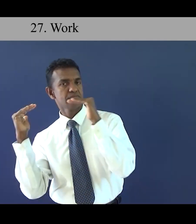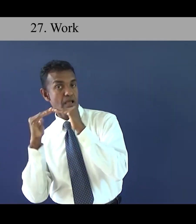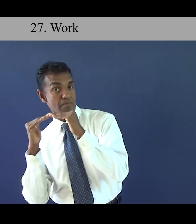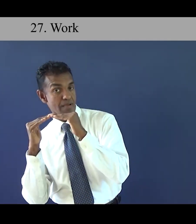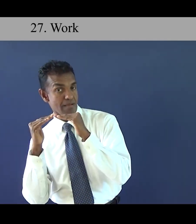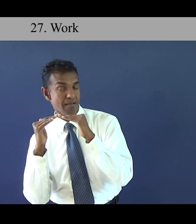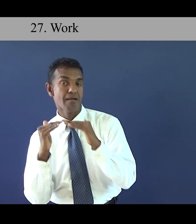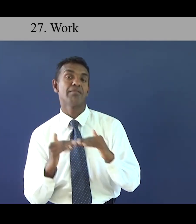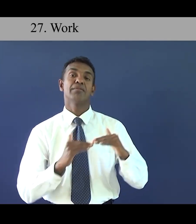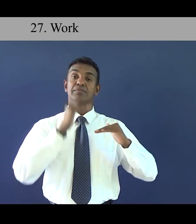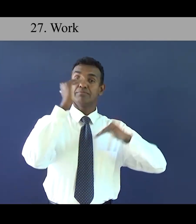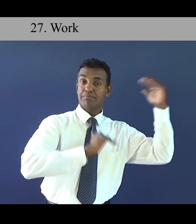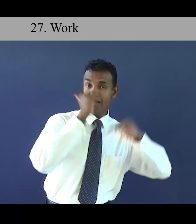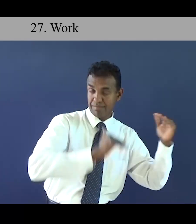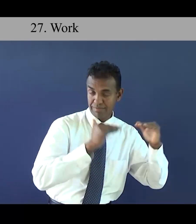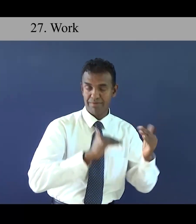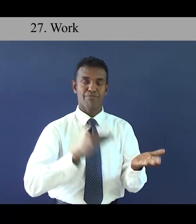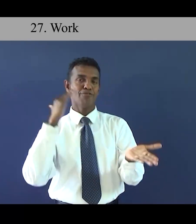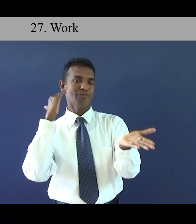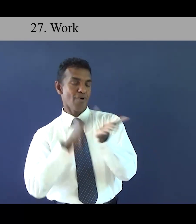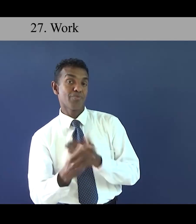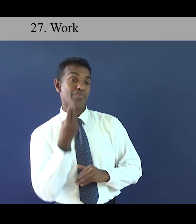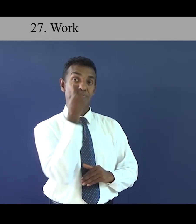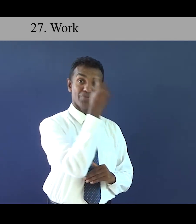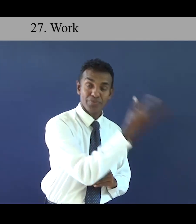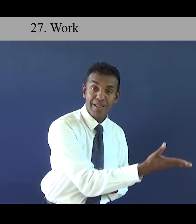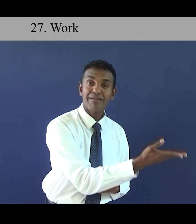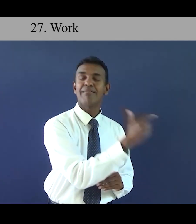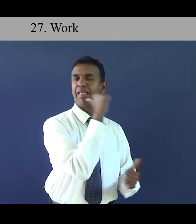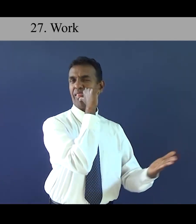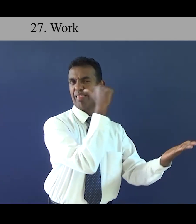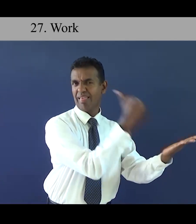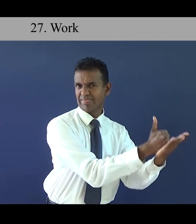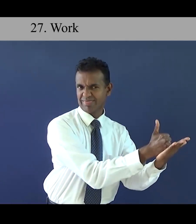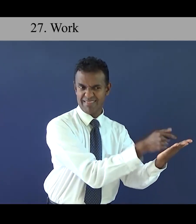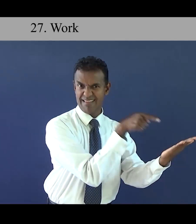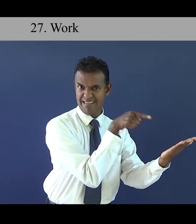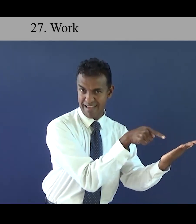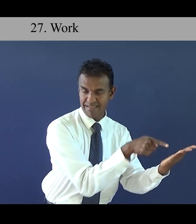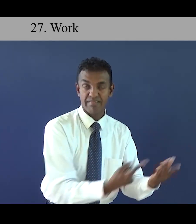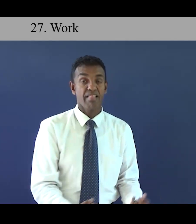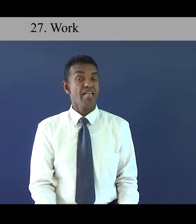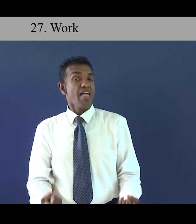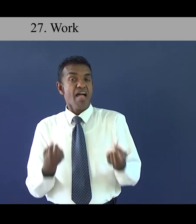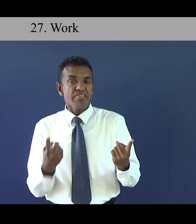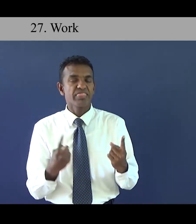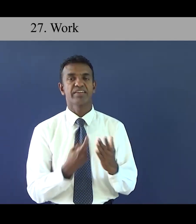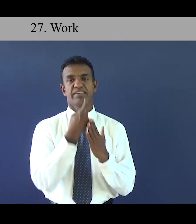making sure disabled people have equal job rights and rules